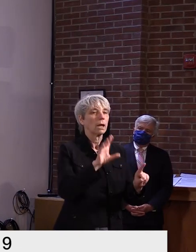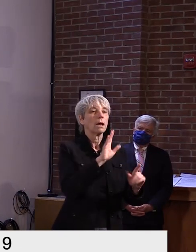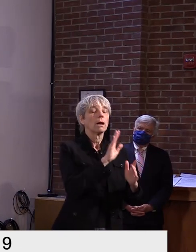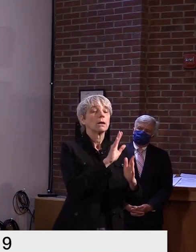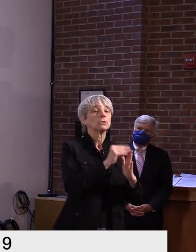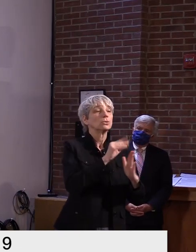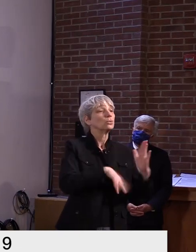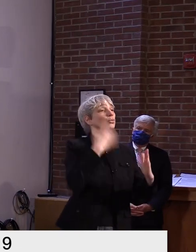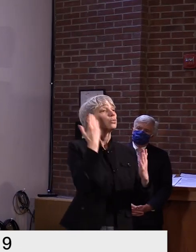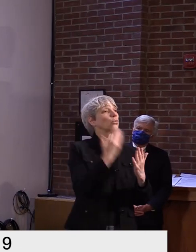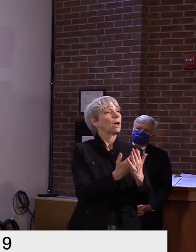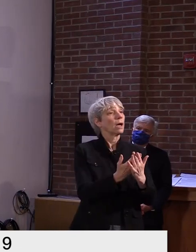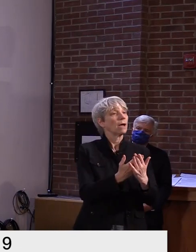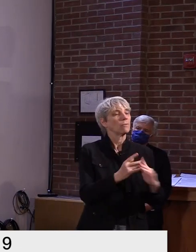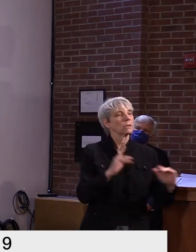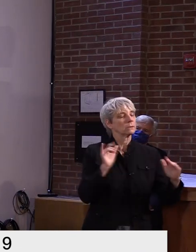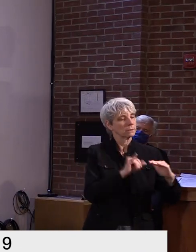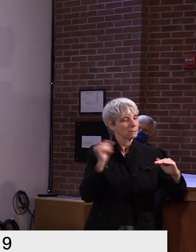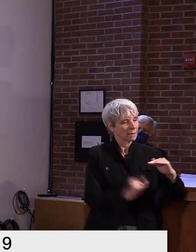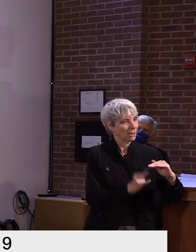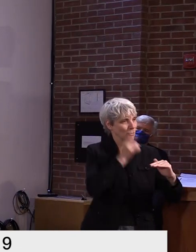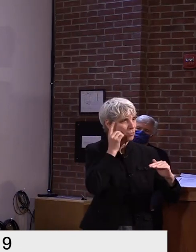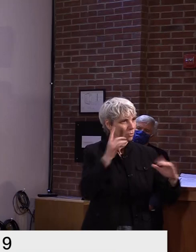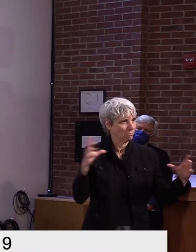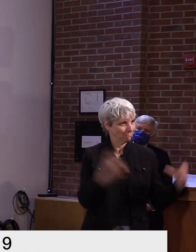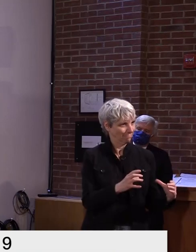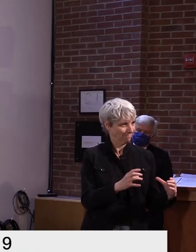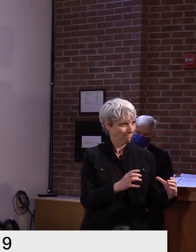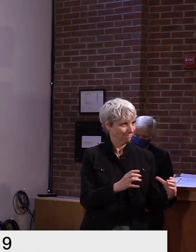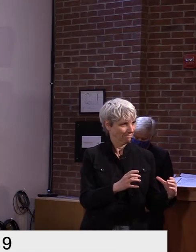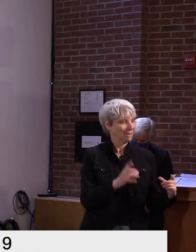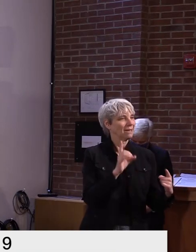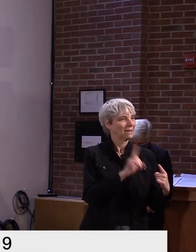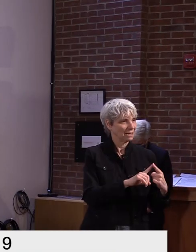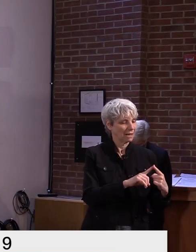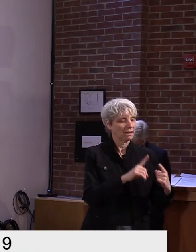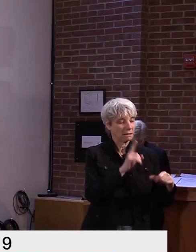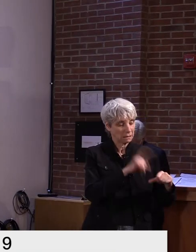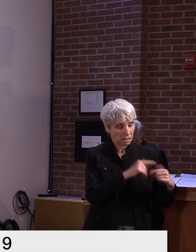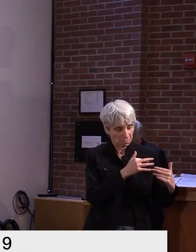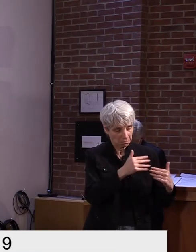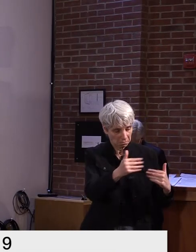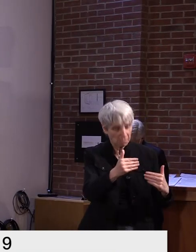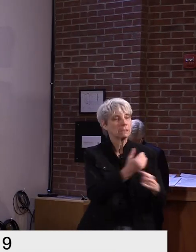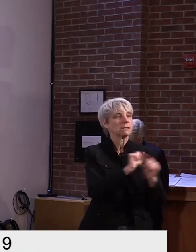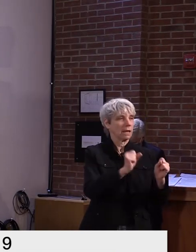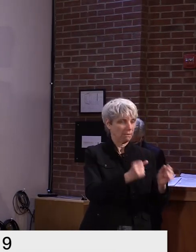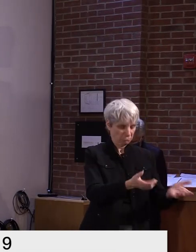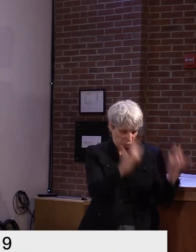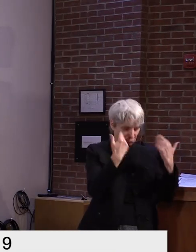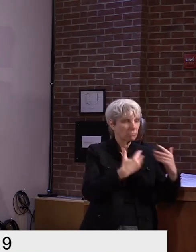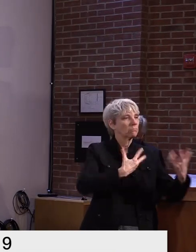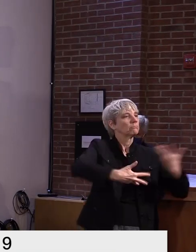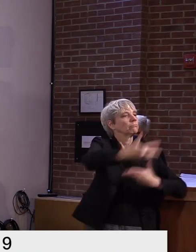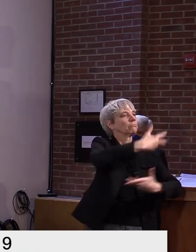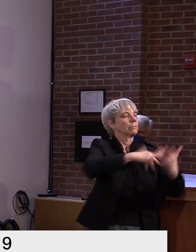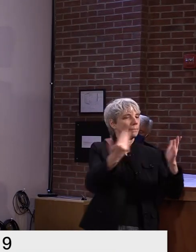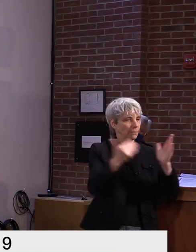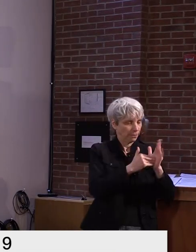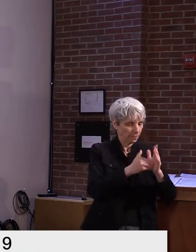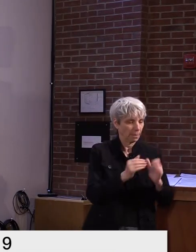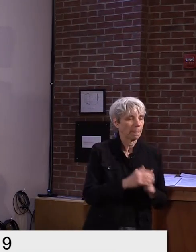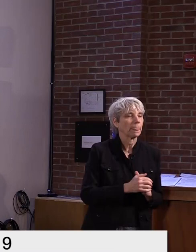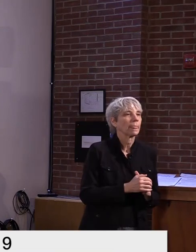arrive as well. Some new cases also have been identified in asymptomatic Vermont students who